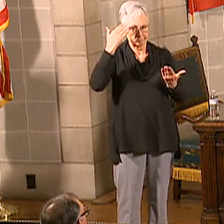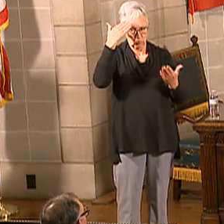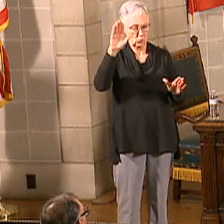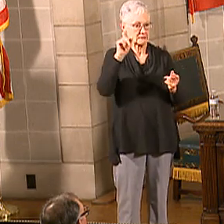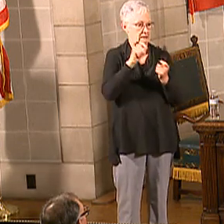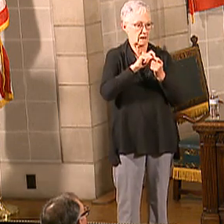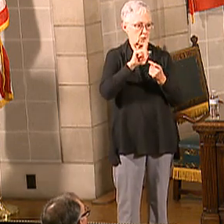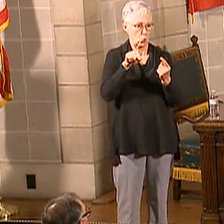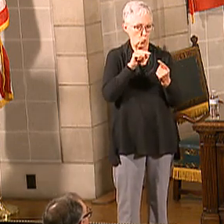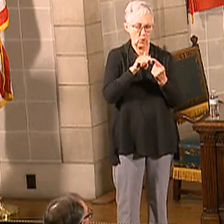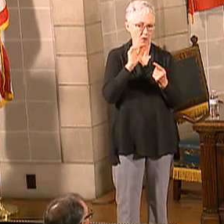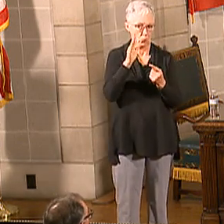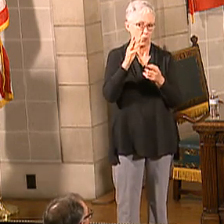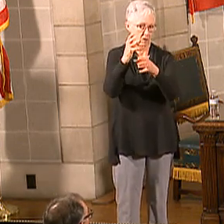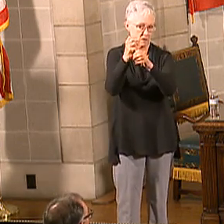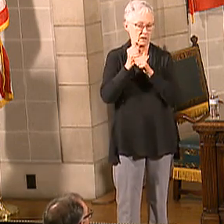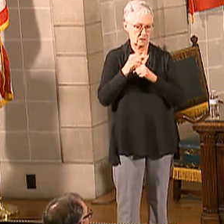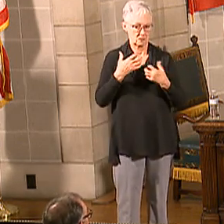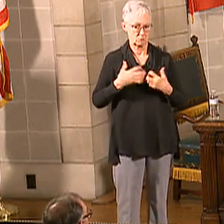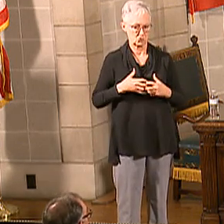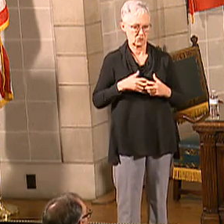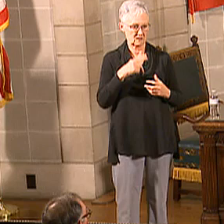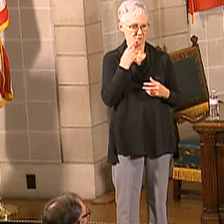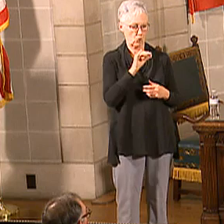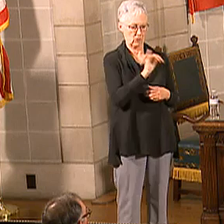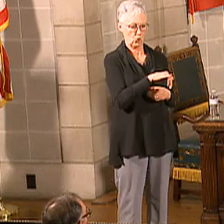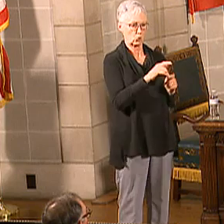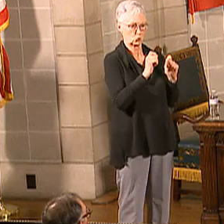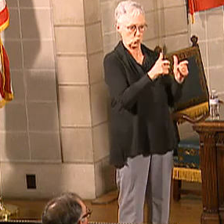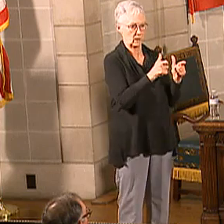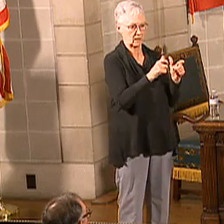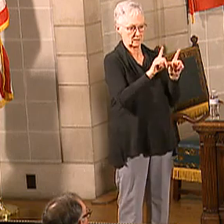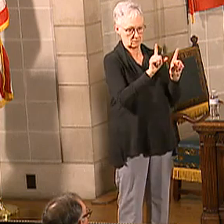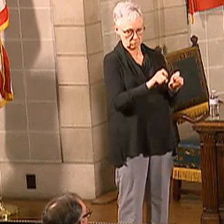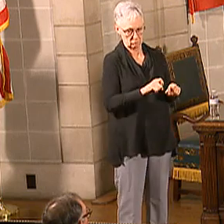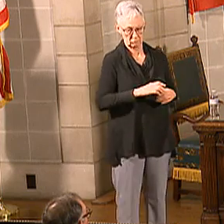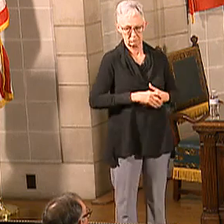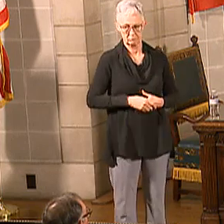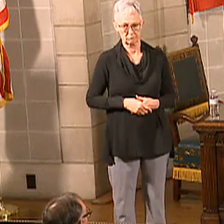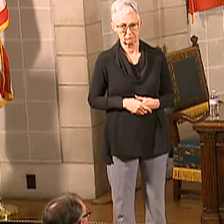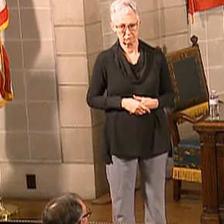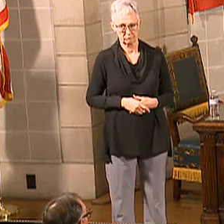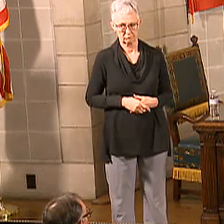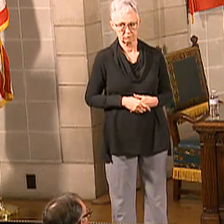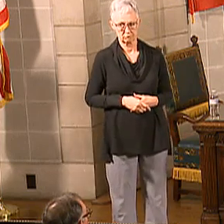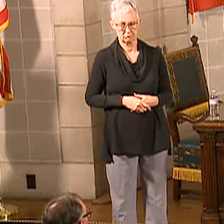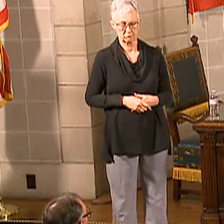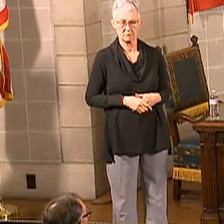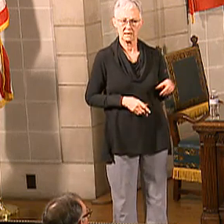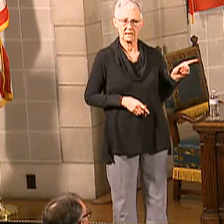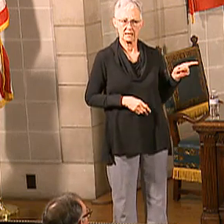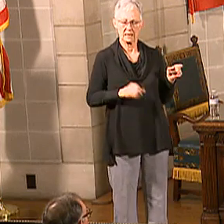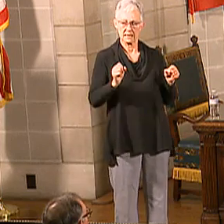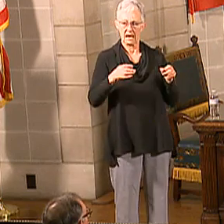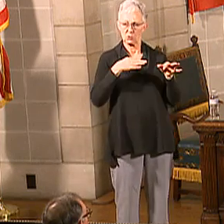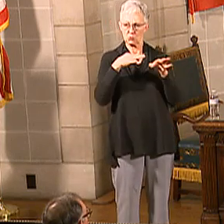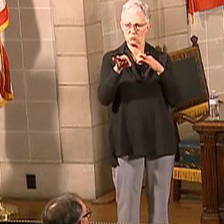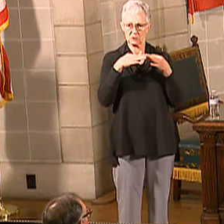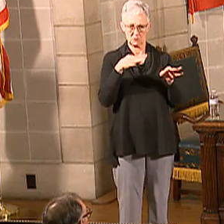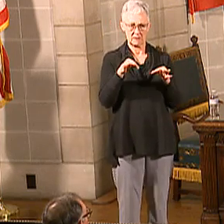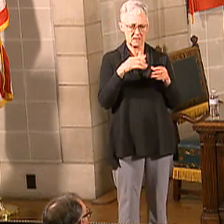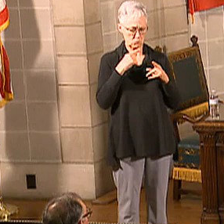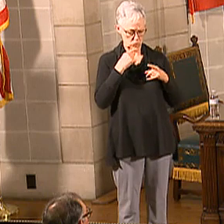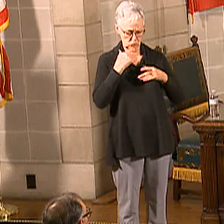government, but I don't have a timeline on those. Could you walk us through the process of a hospital or clinic getting a COVID-19